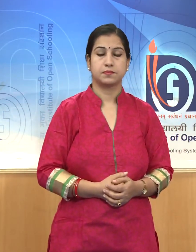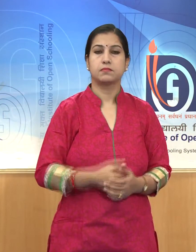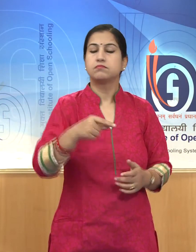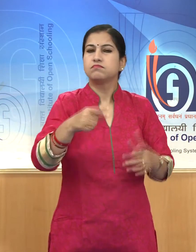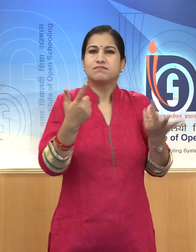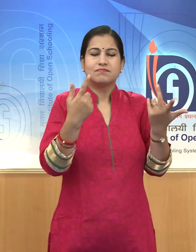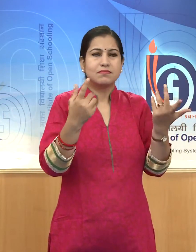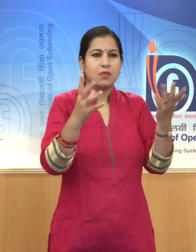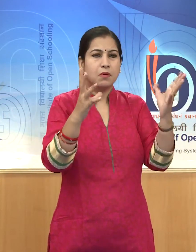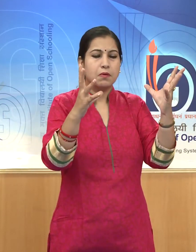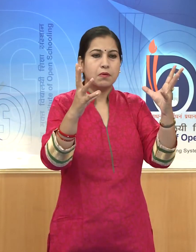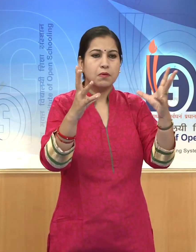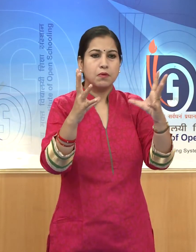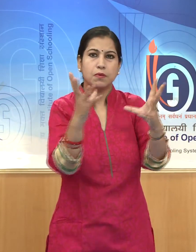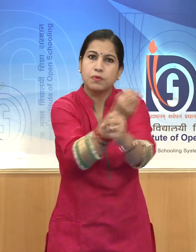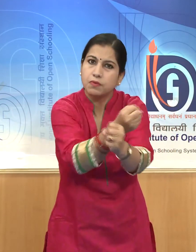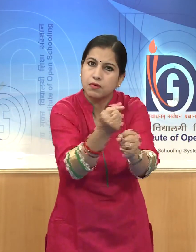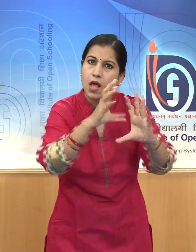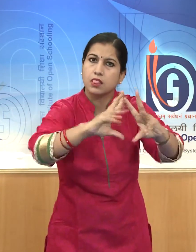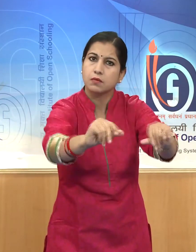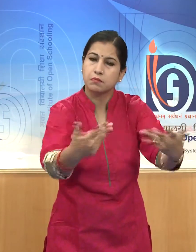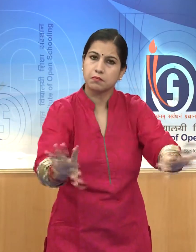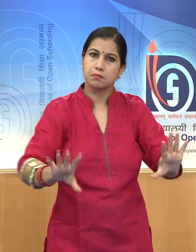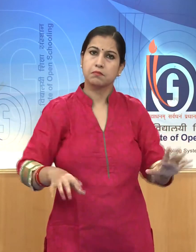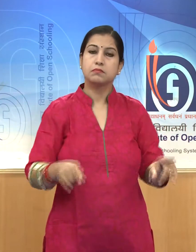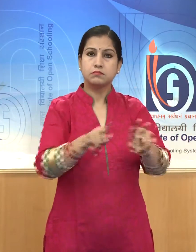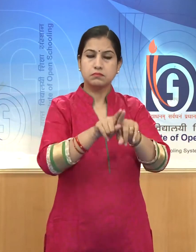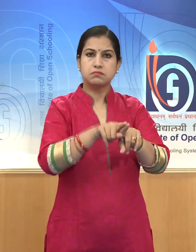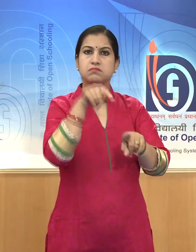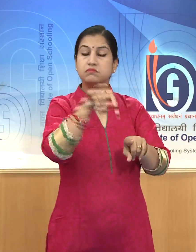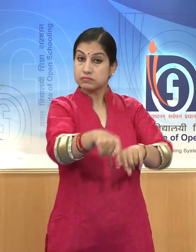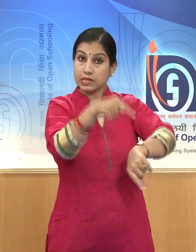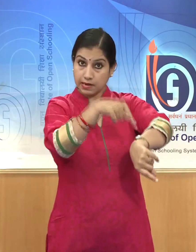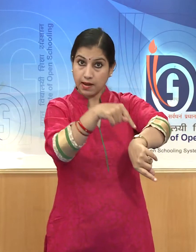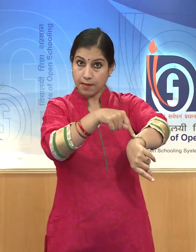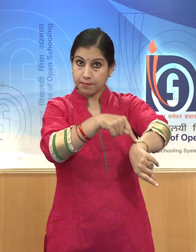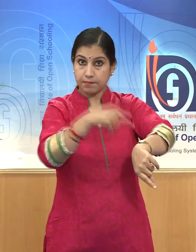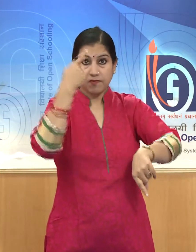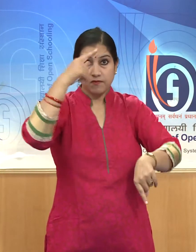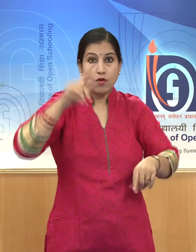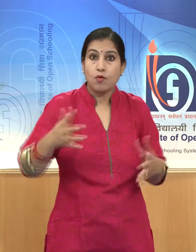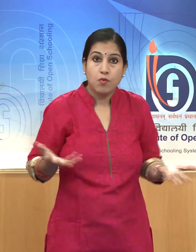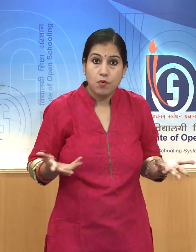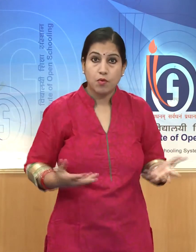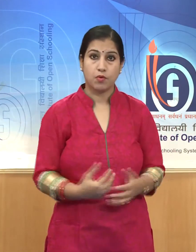faded out, and it was the time for